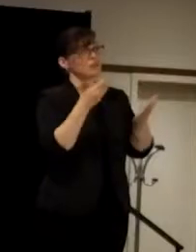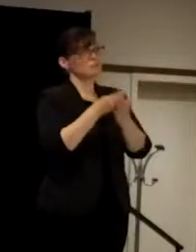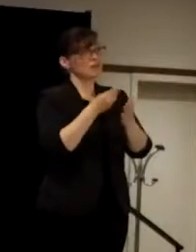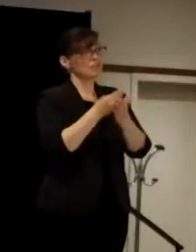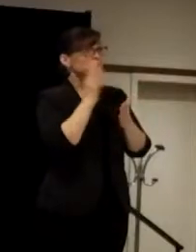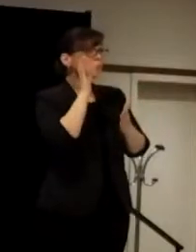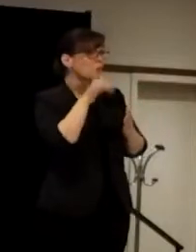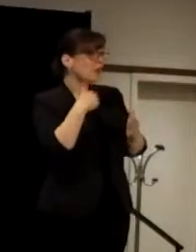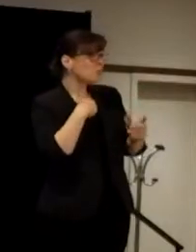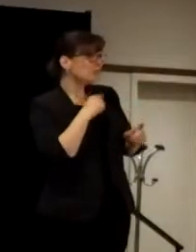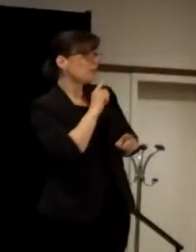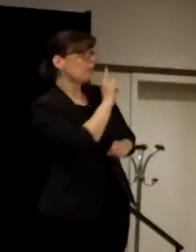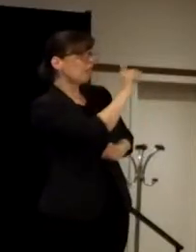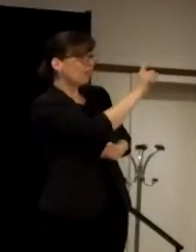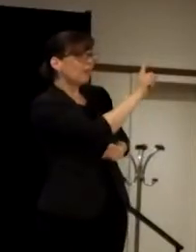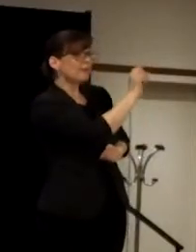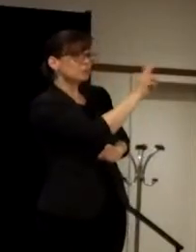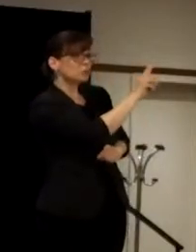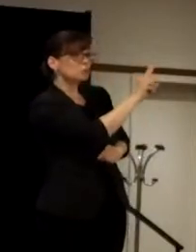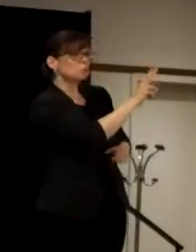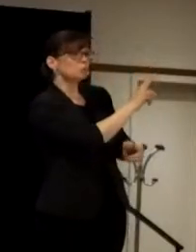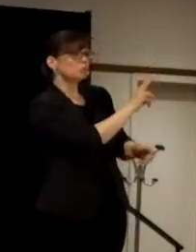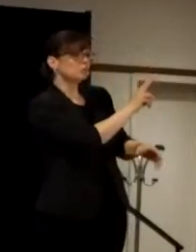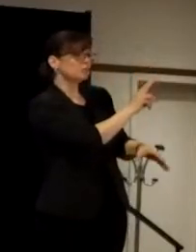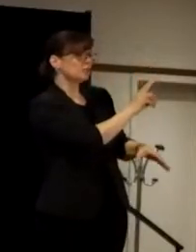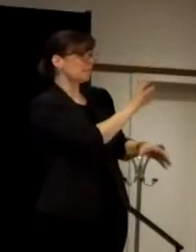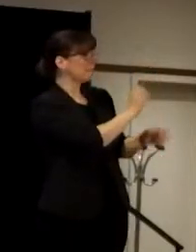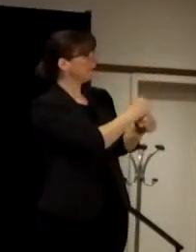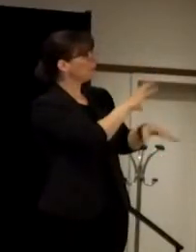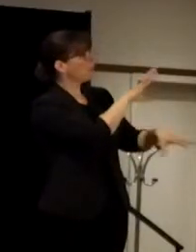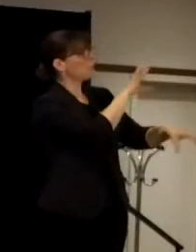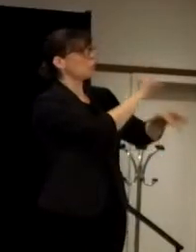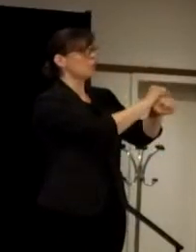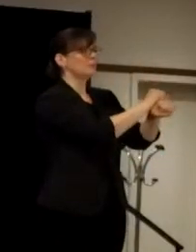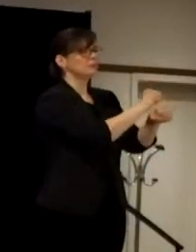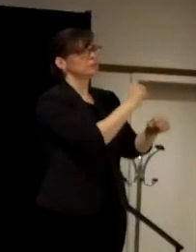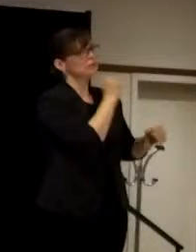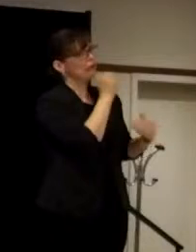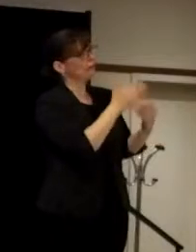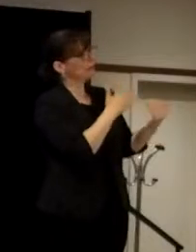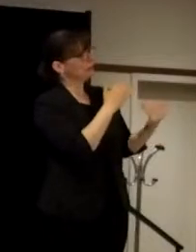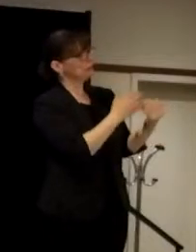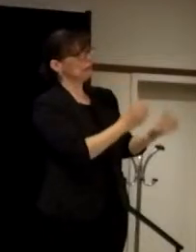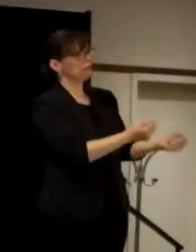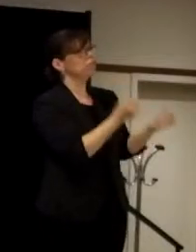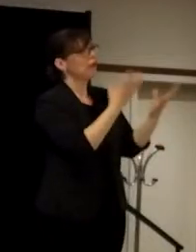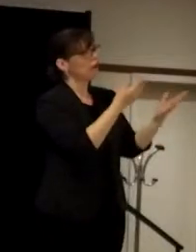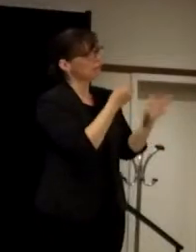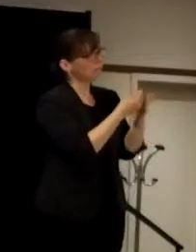couple hundred appointments. So I think that's what we're trying to work through, but we would love to do one.